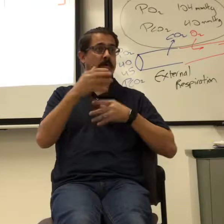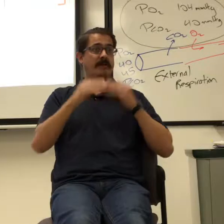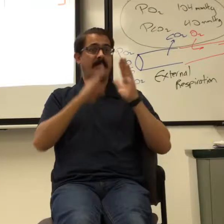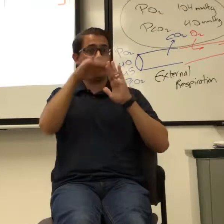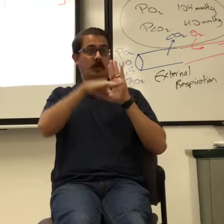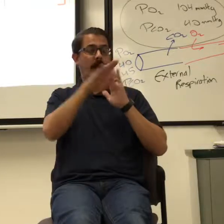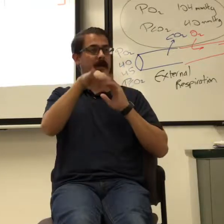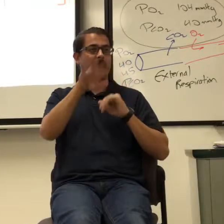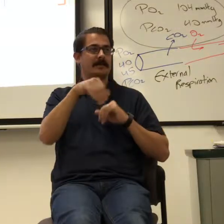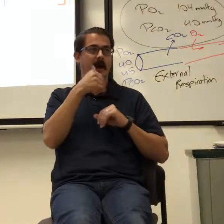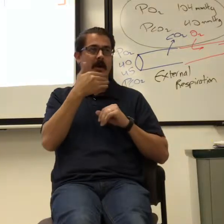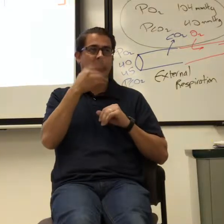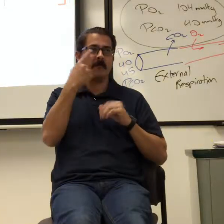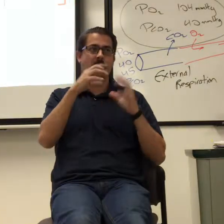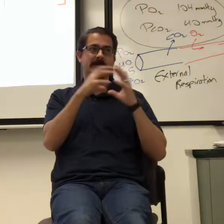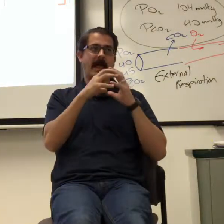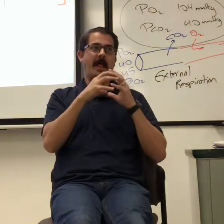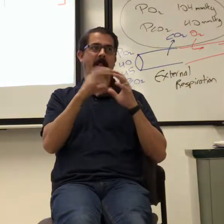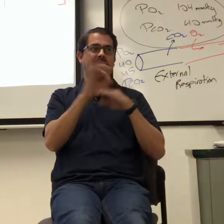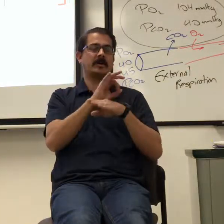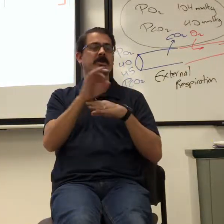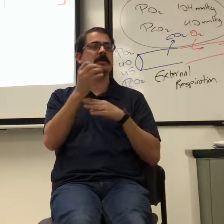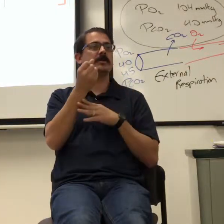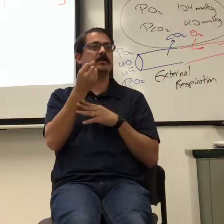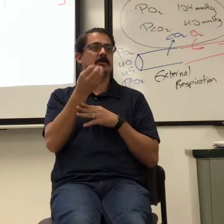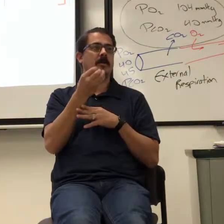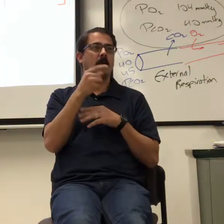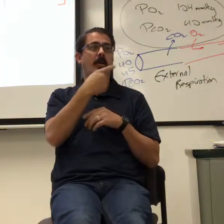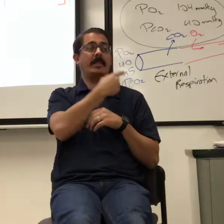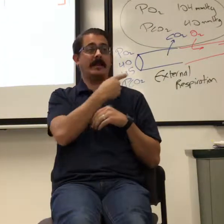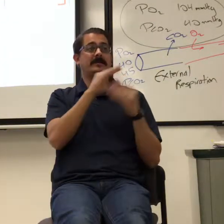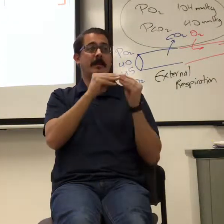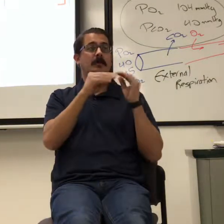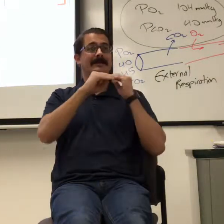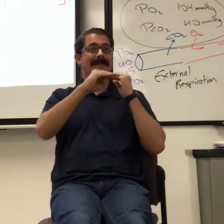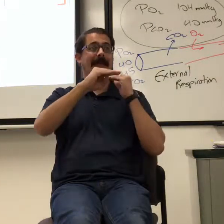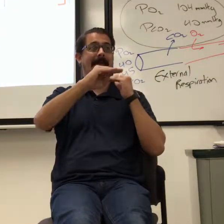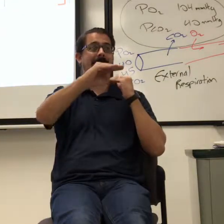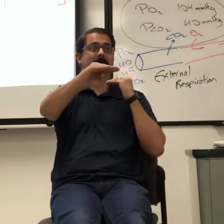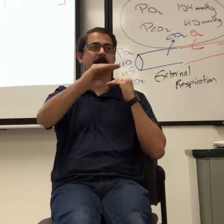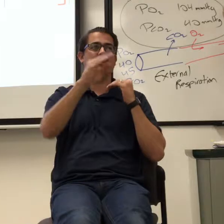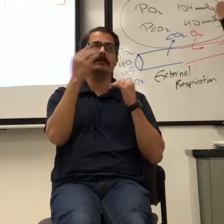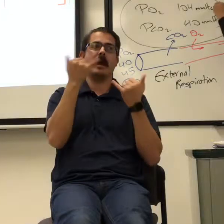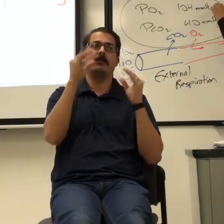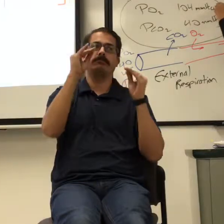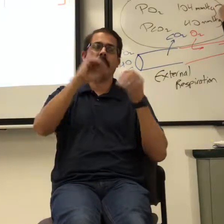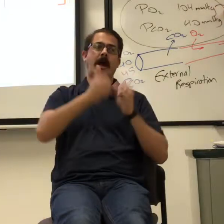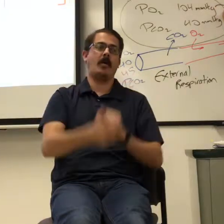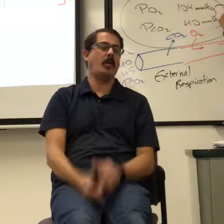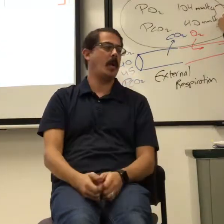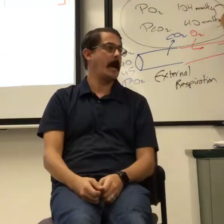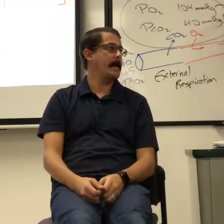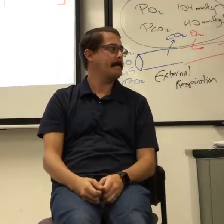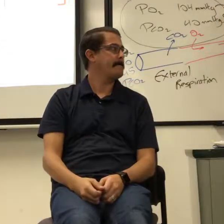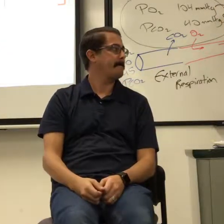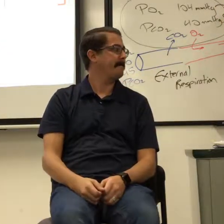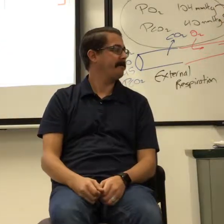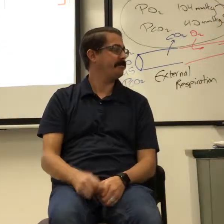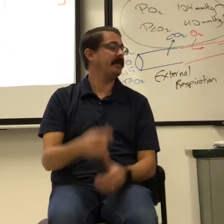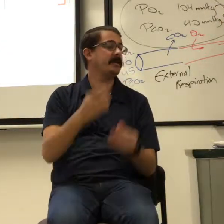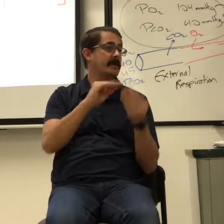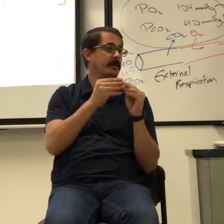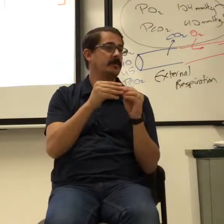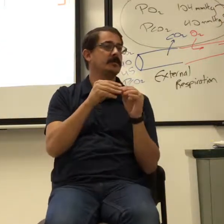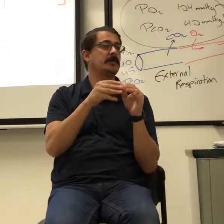for cell metabolism. They need steady state. So these numbers remain steady